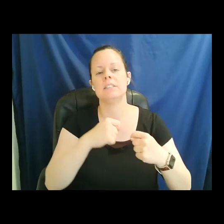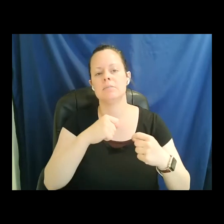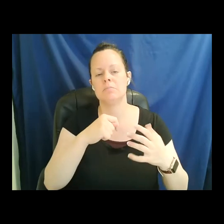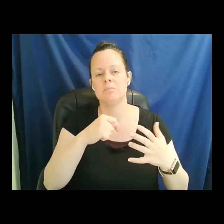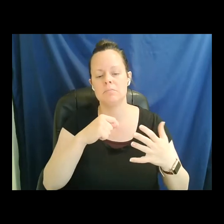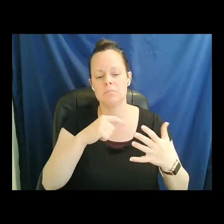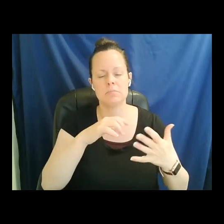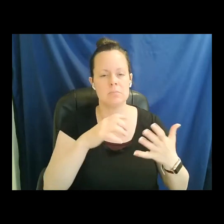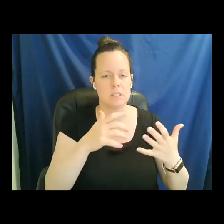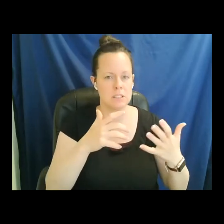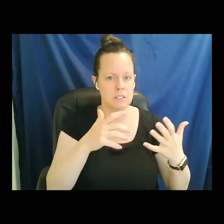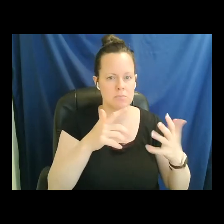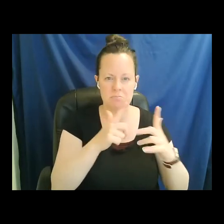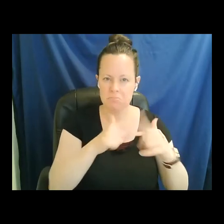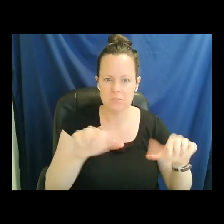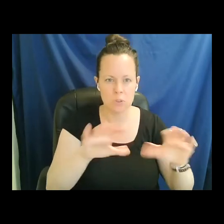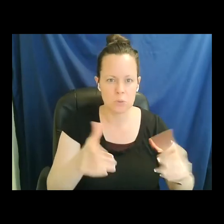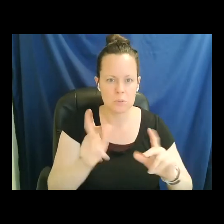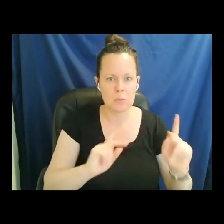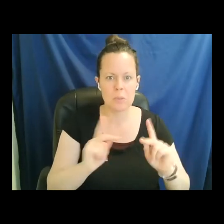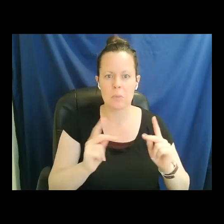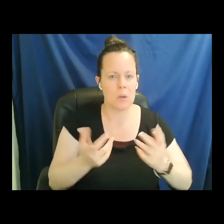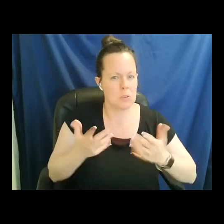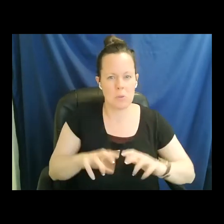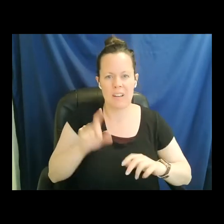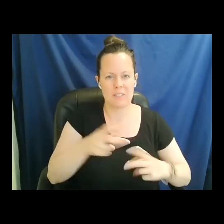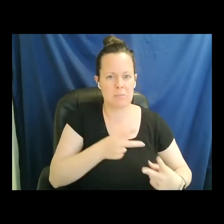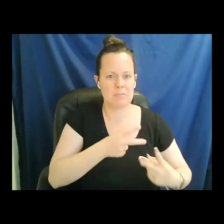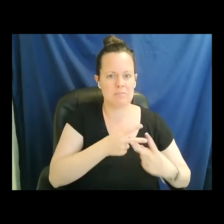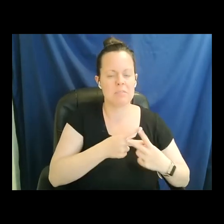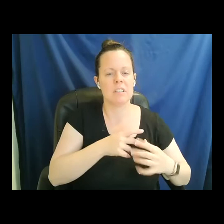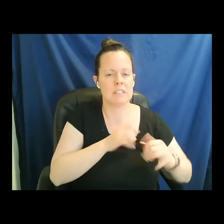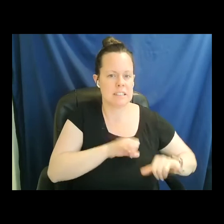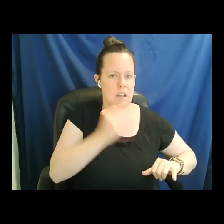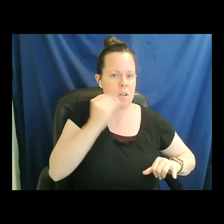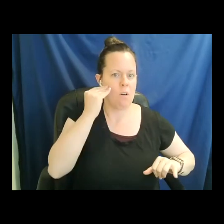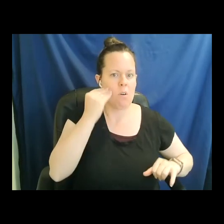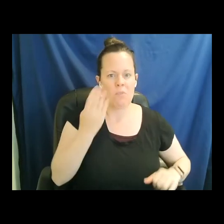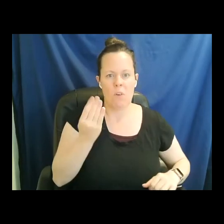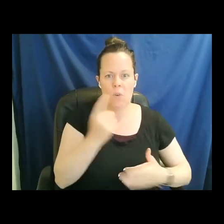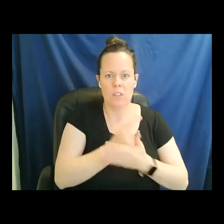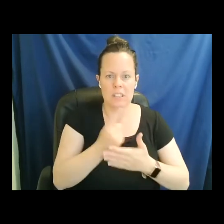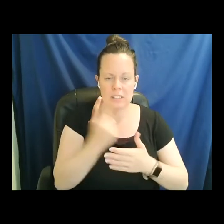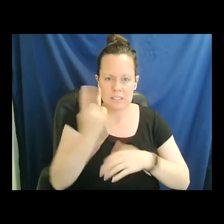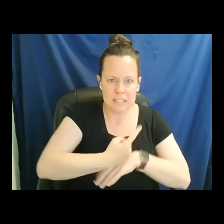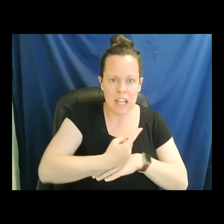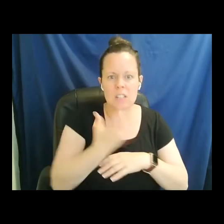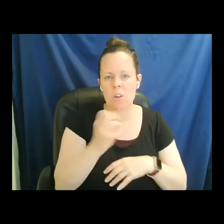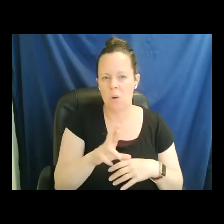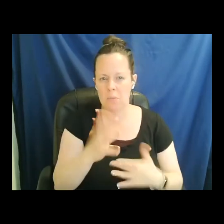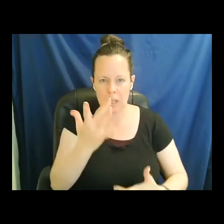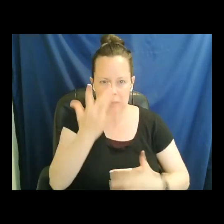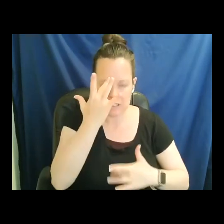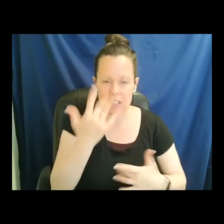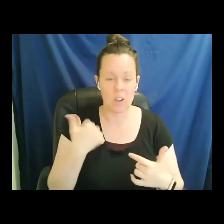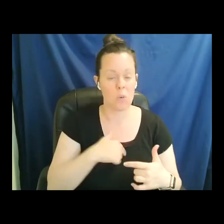from quarantine, or worse yet, to get sick. We are one community, and it takes each of us to